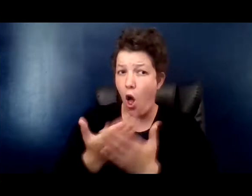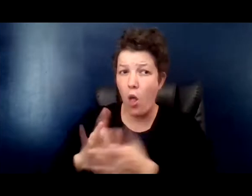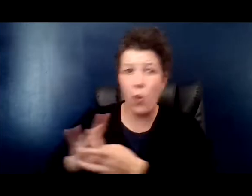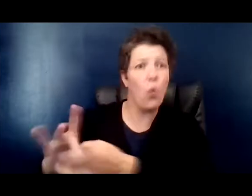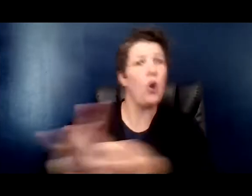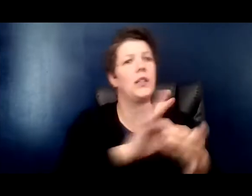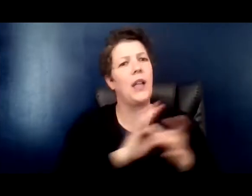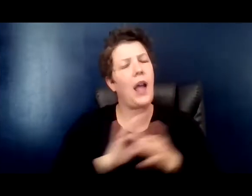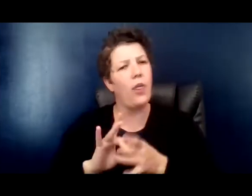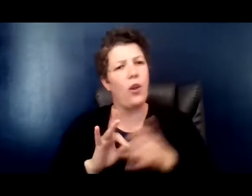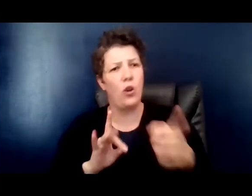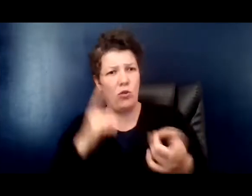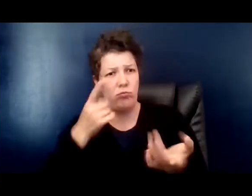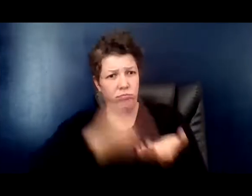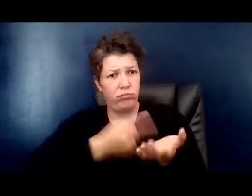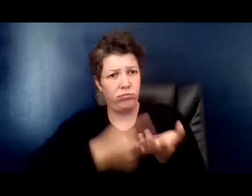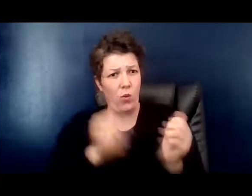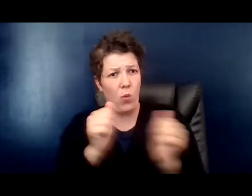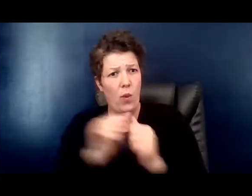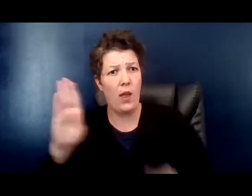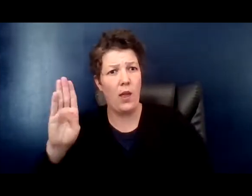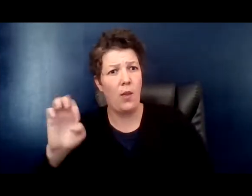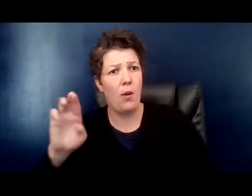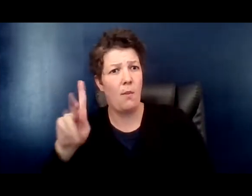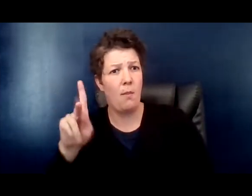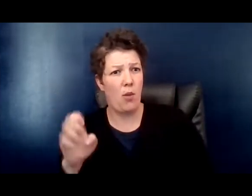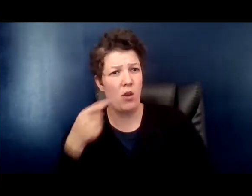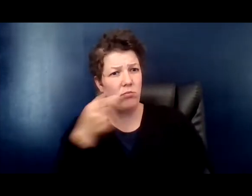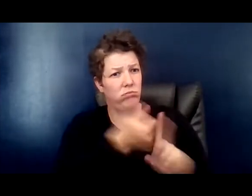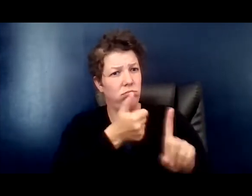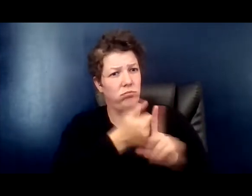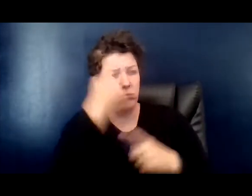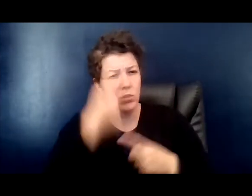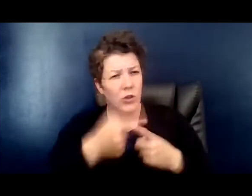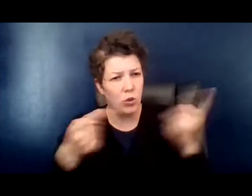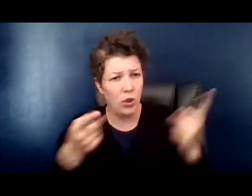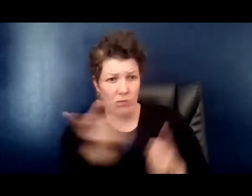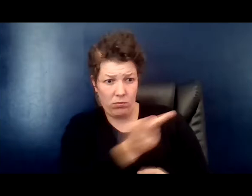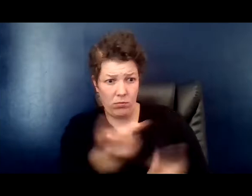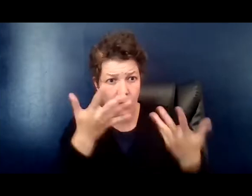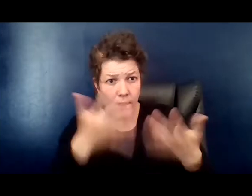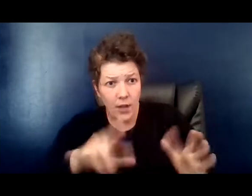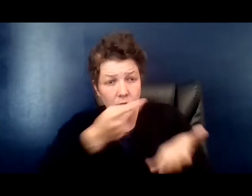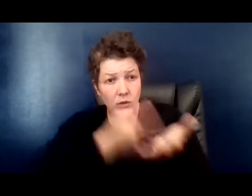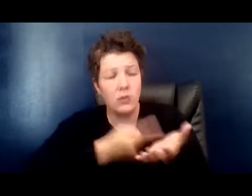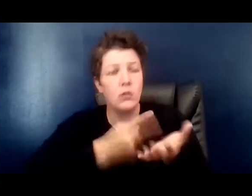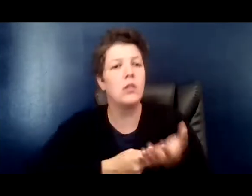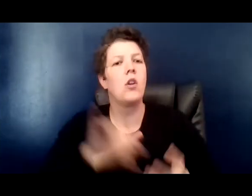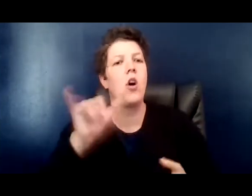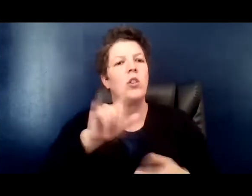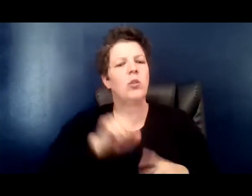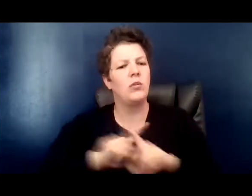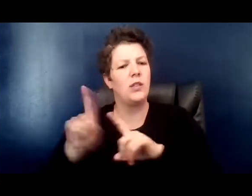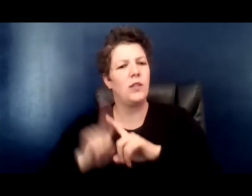What dialogue did you have with Burke before this, since we know that he does not agree with this decision? And what are you hearing from the other municipalities in